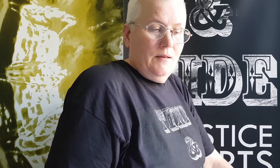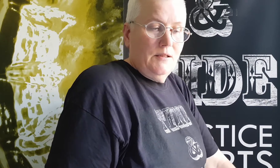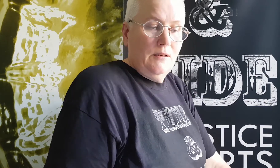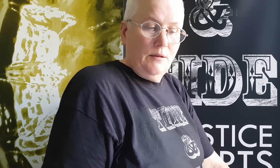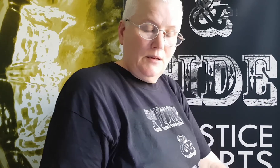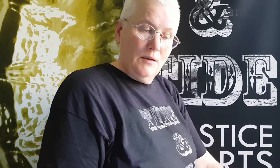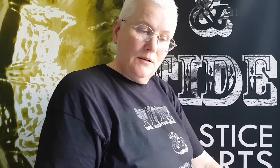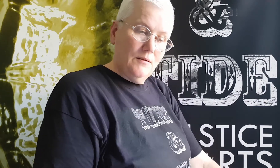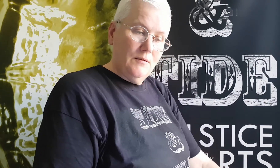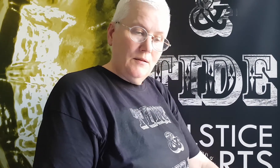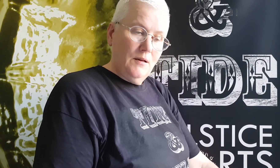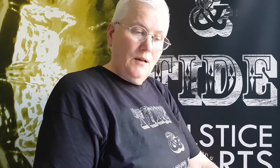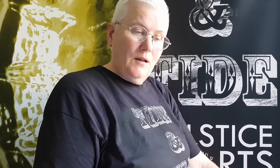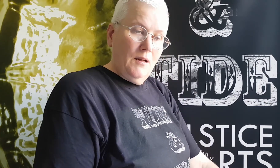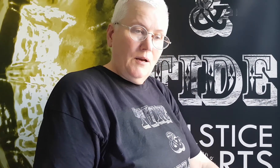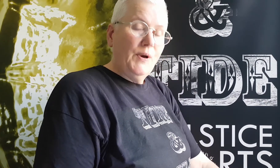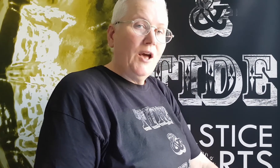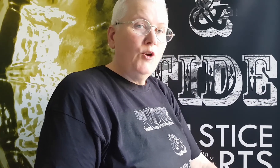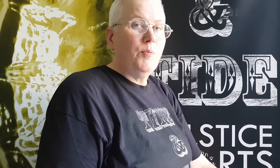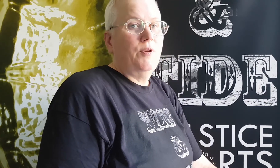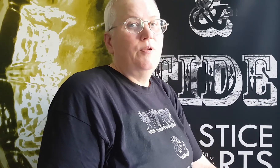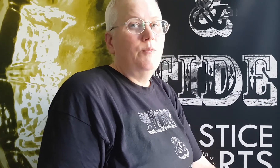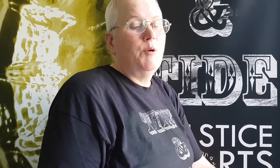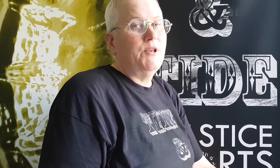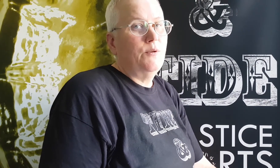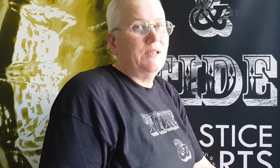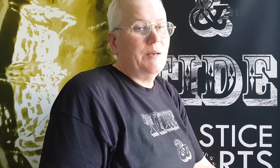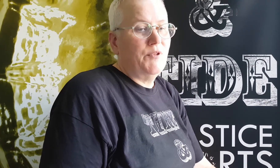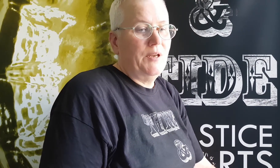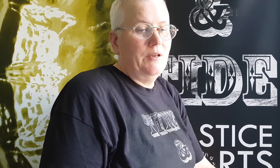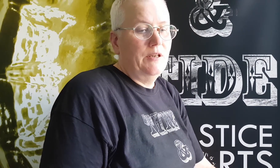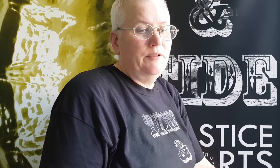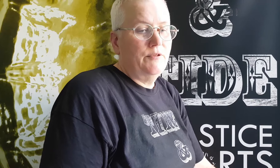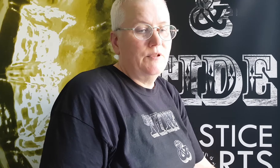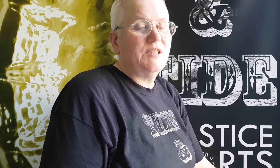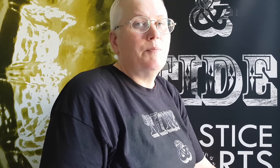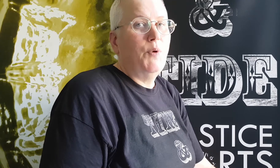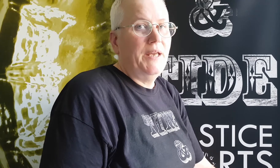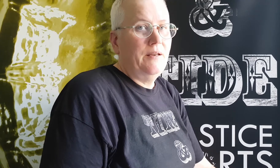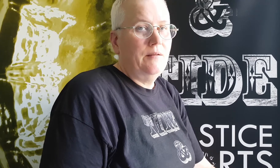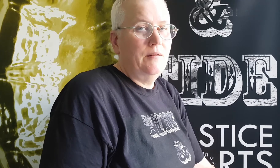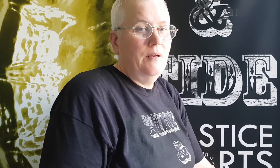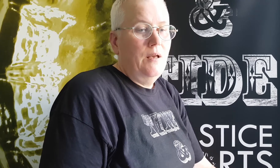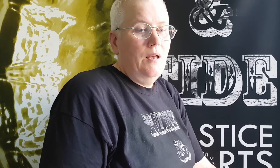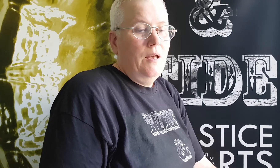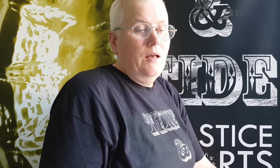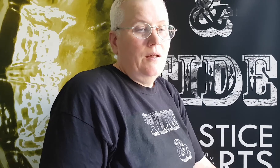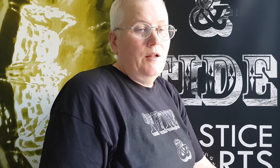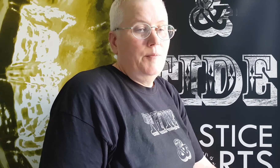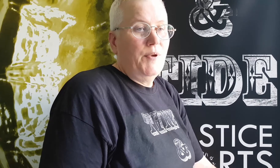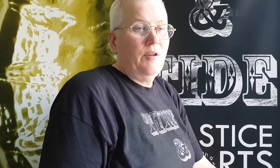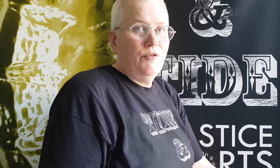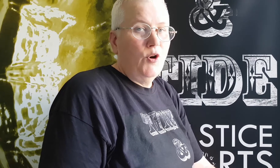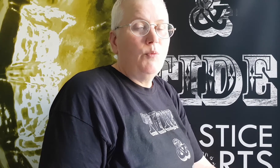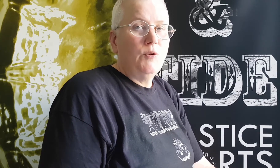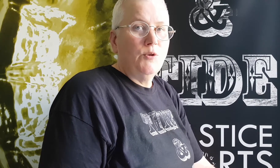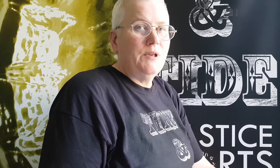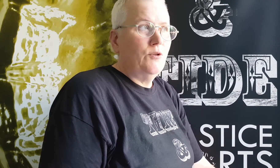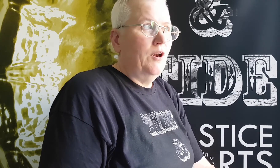So, we hope we'll be doing something live somewhere, but if not, we'll do it